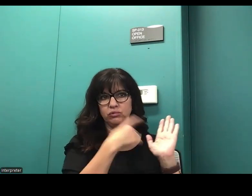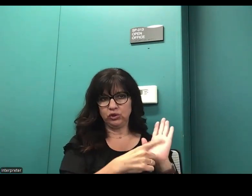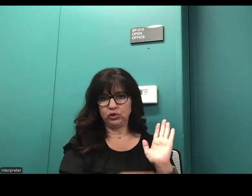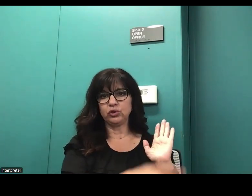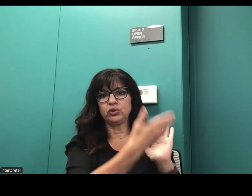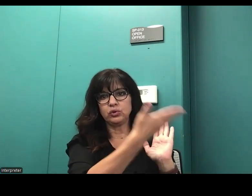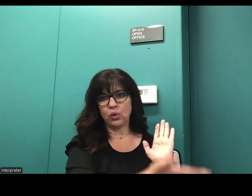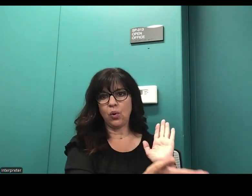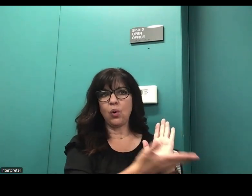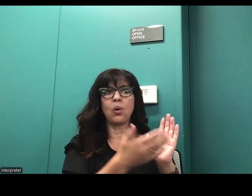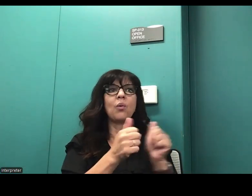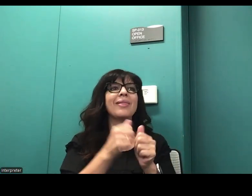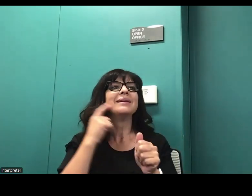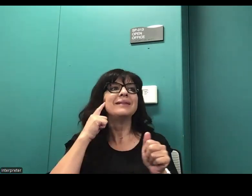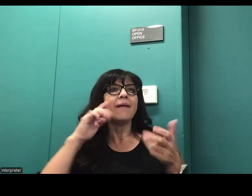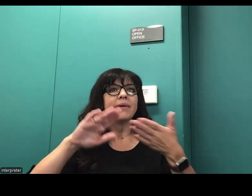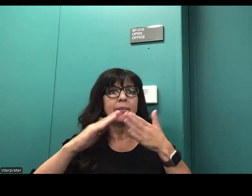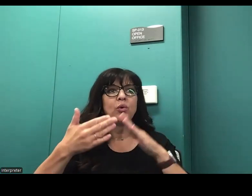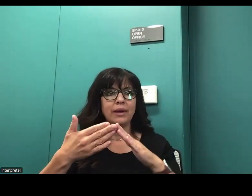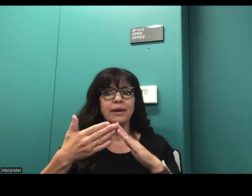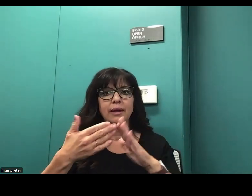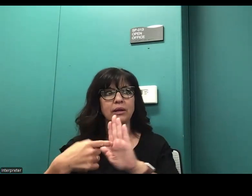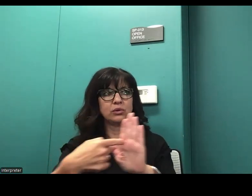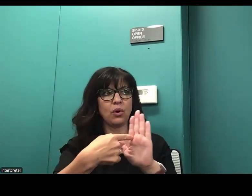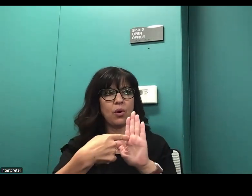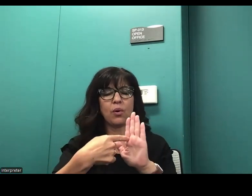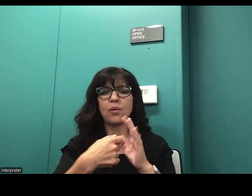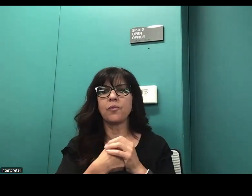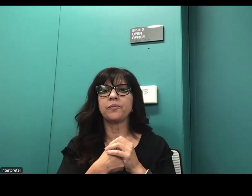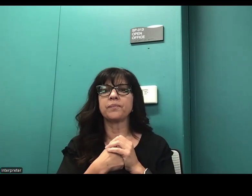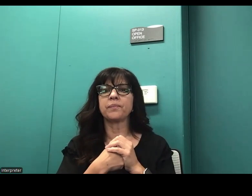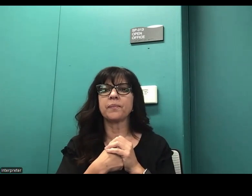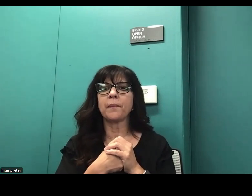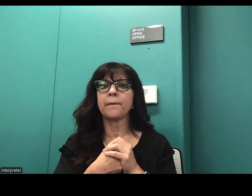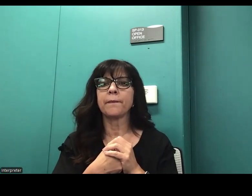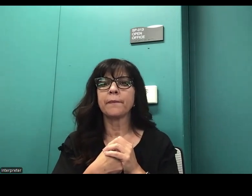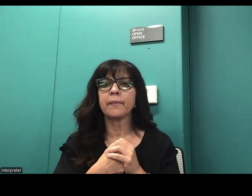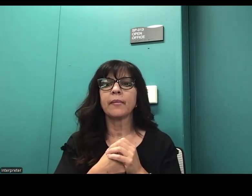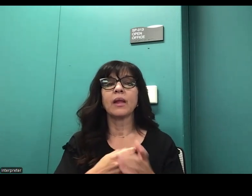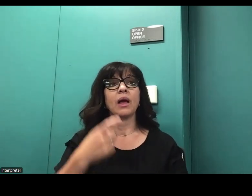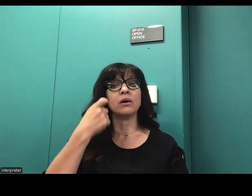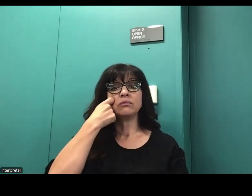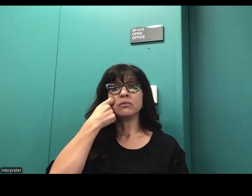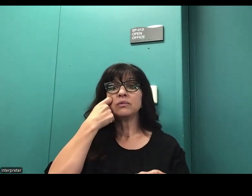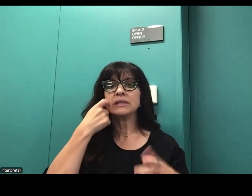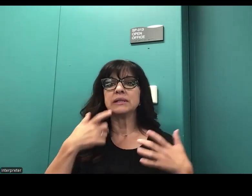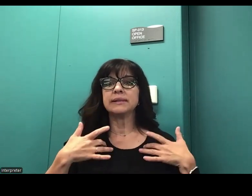deaf community. So we have our recent depression.